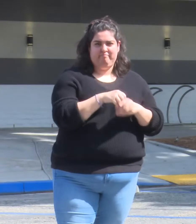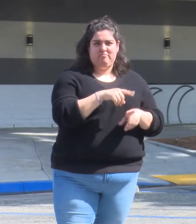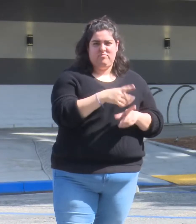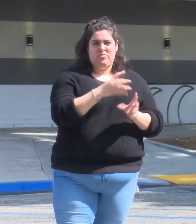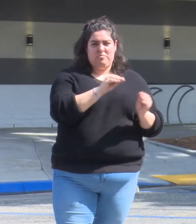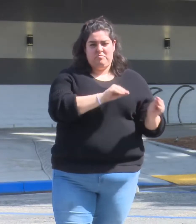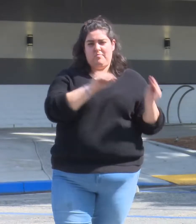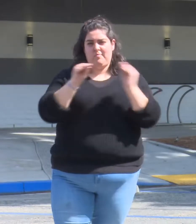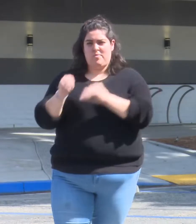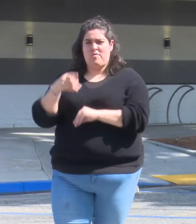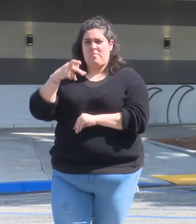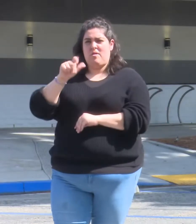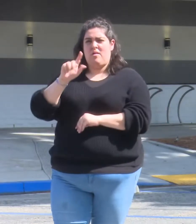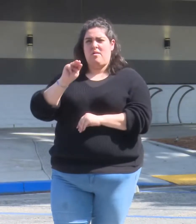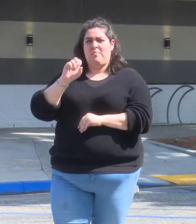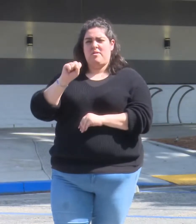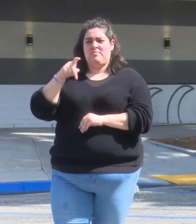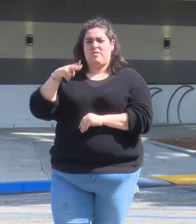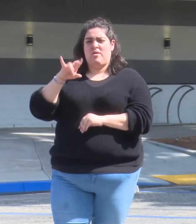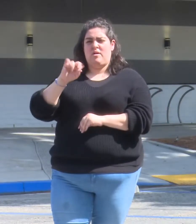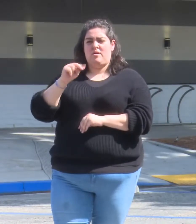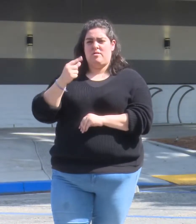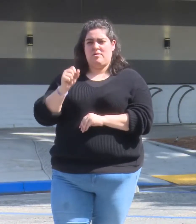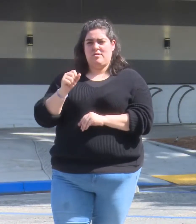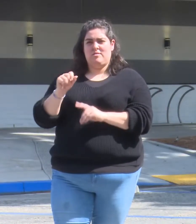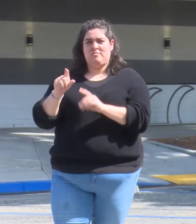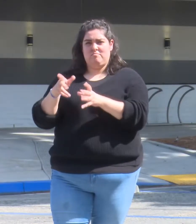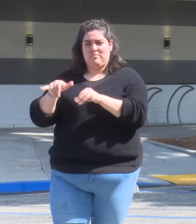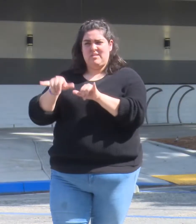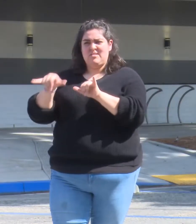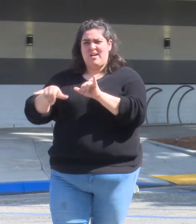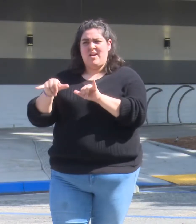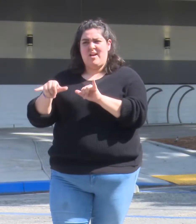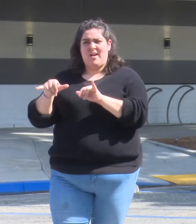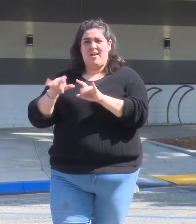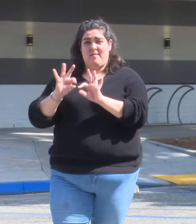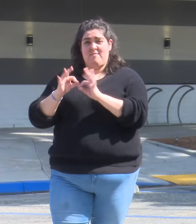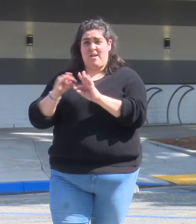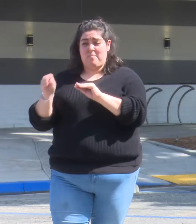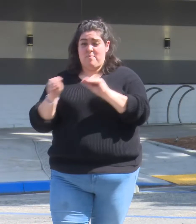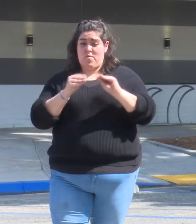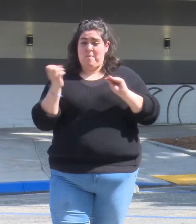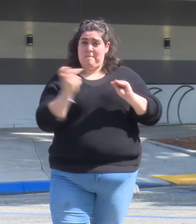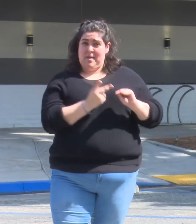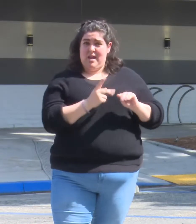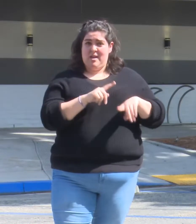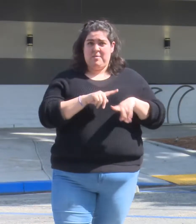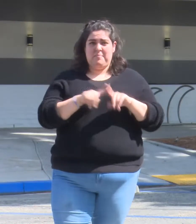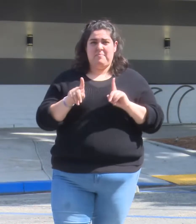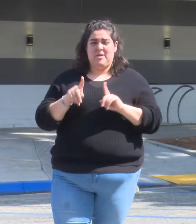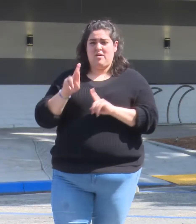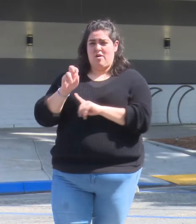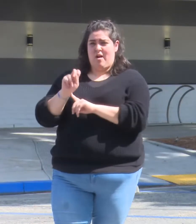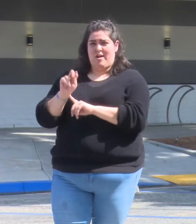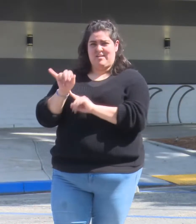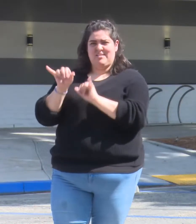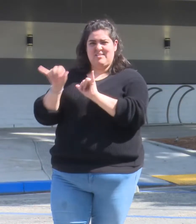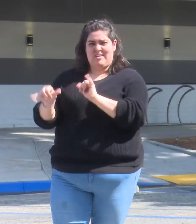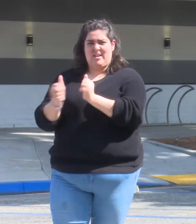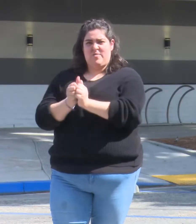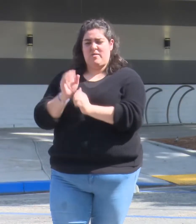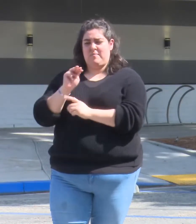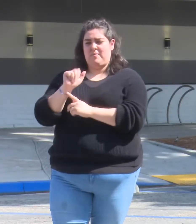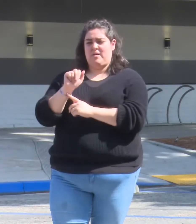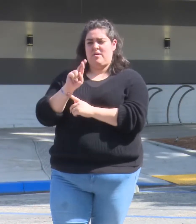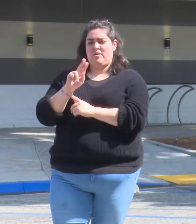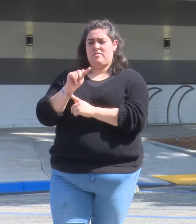Ron's family then moved back to San Bernardino, but Ron stayed and lived with Martine Henry's family. He and